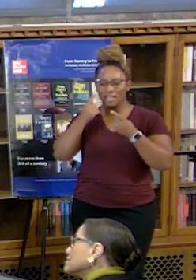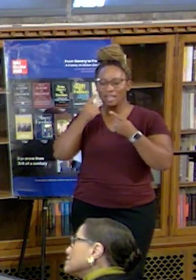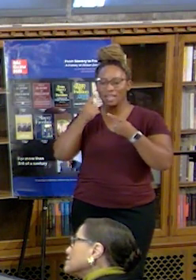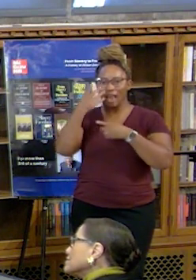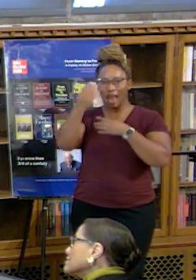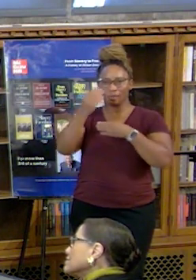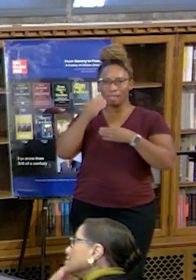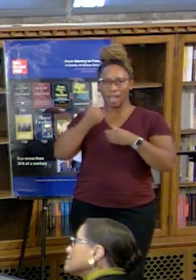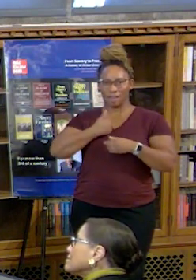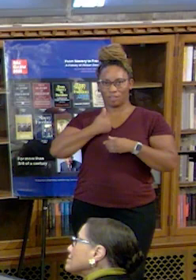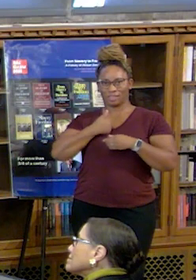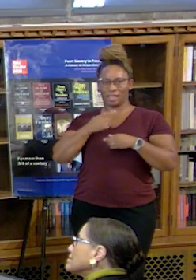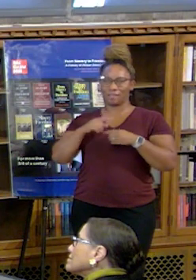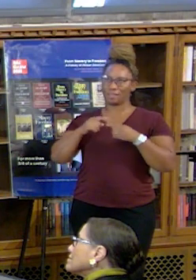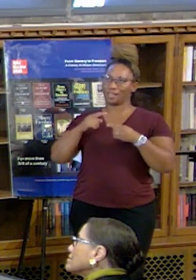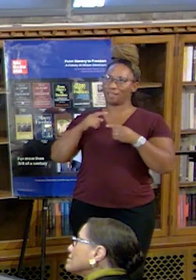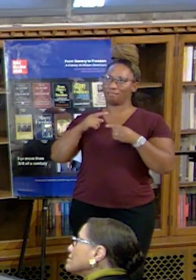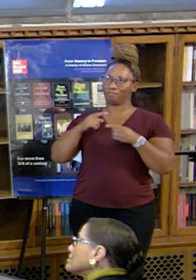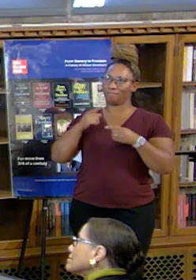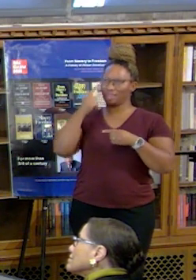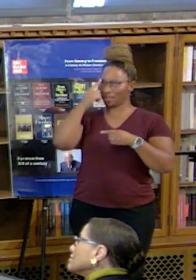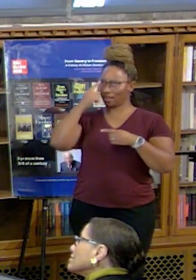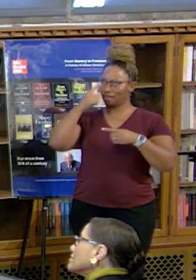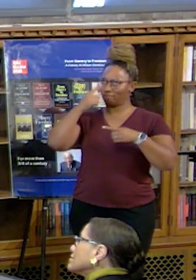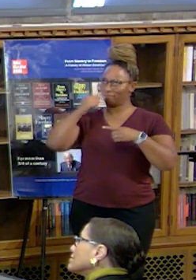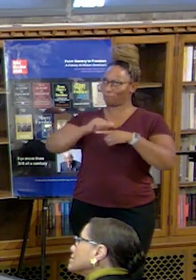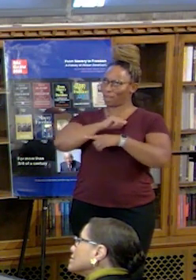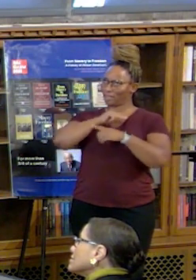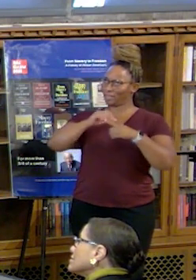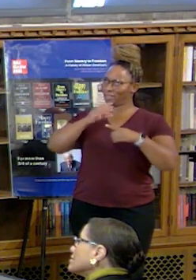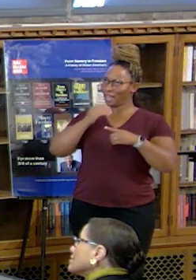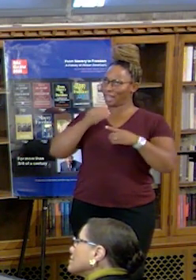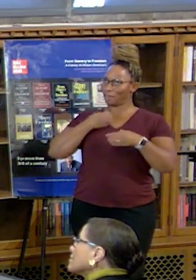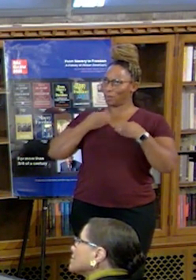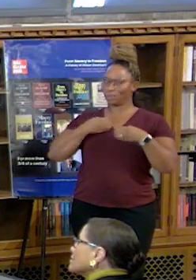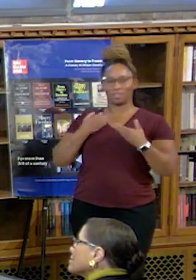ourselves and beyond our moments practically I